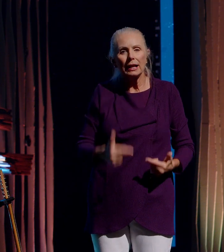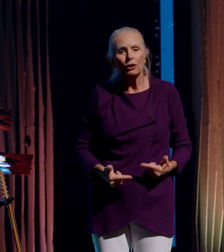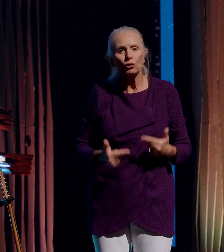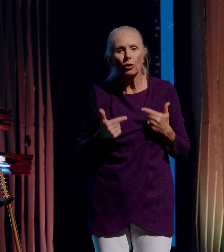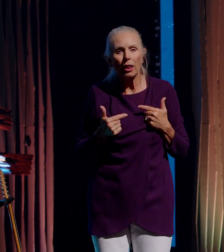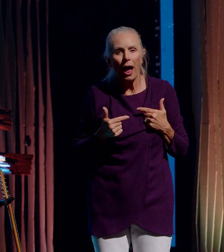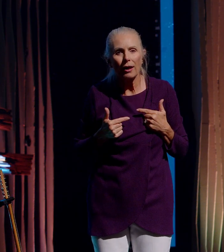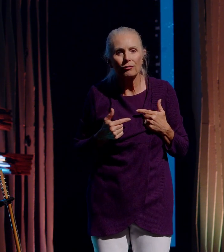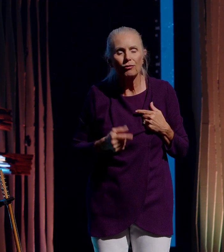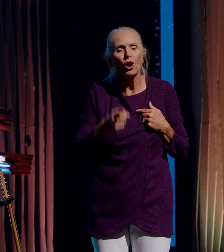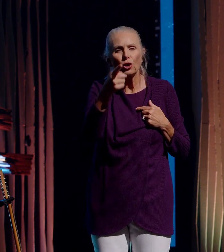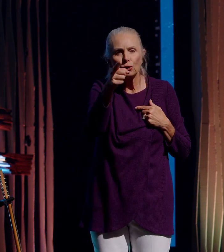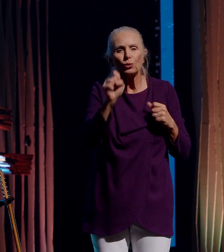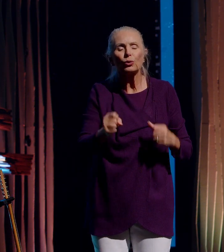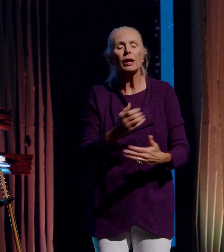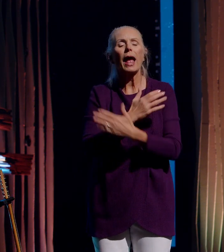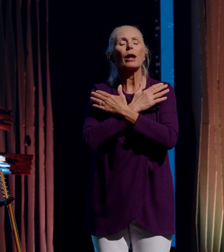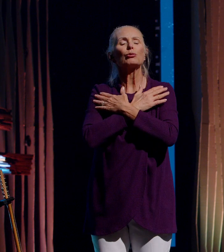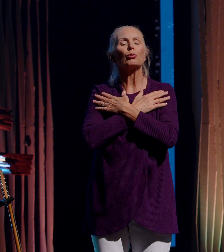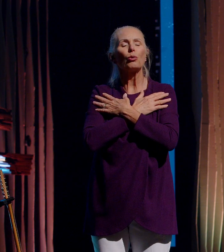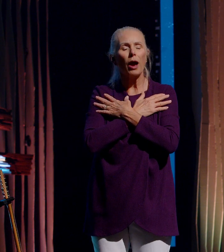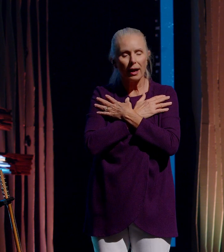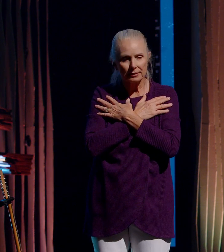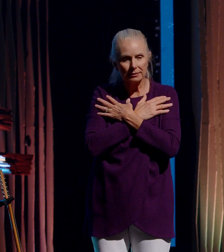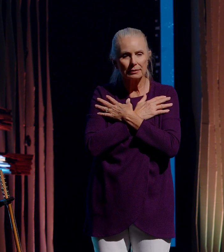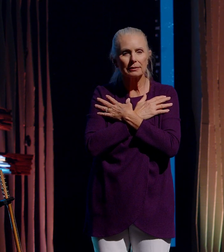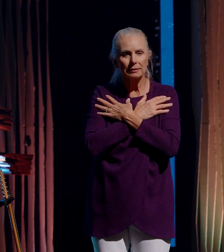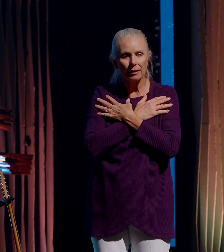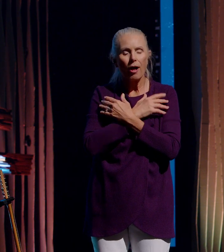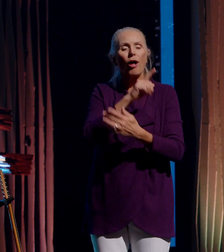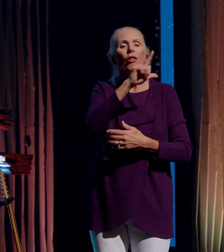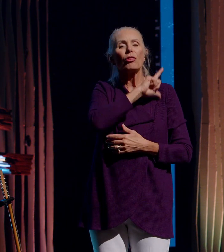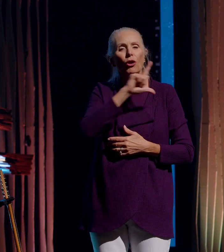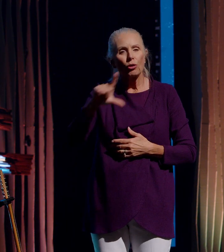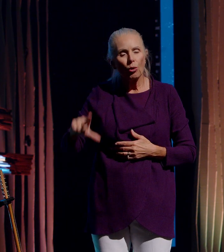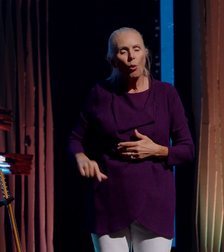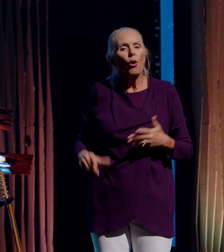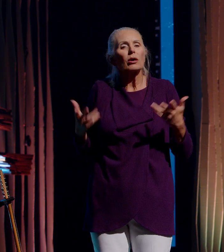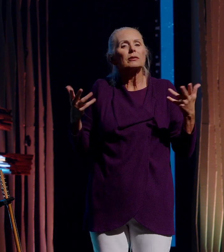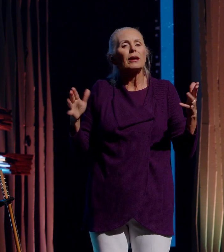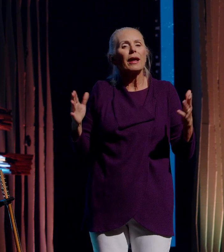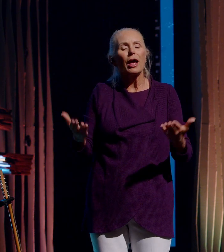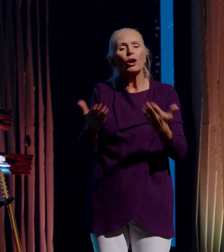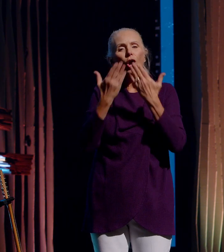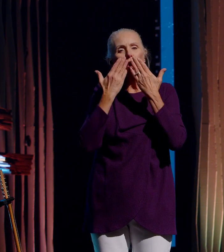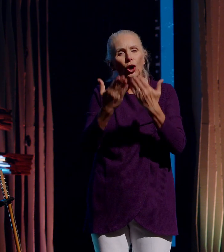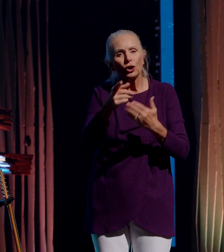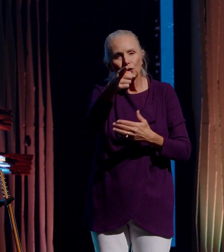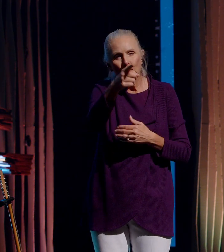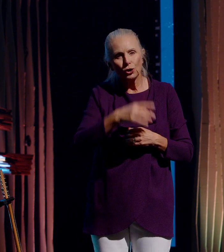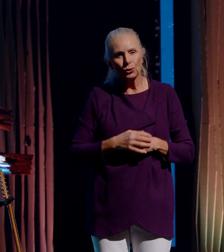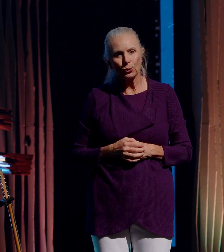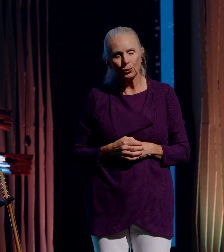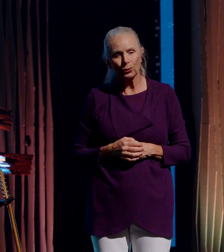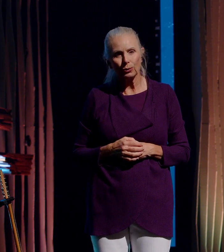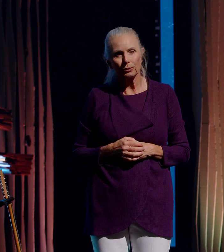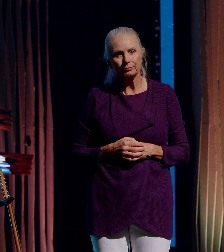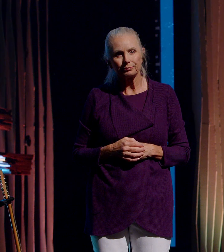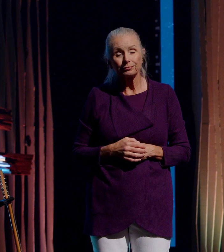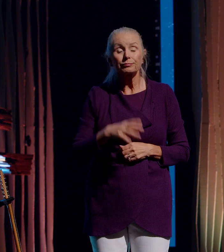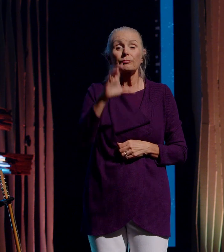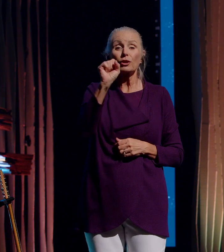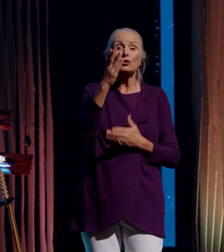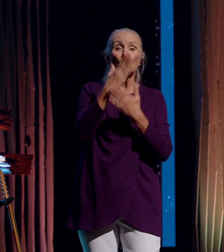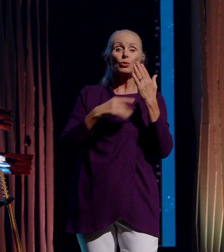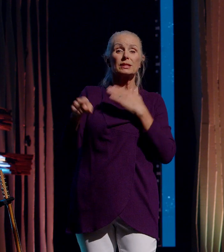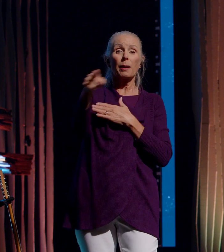to rest, my soul, for the Lord has been good to you. Now, for some of you sitting